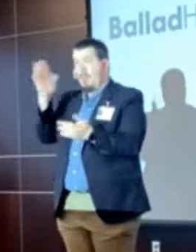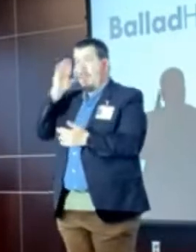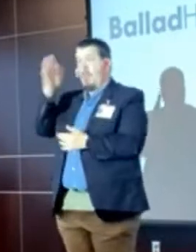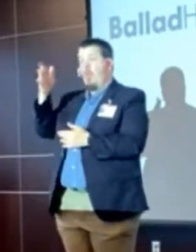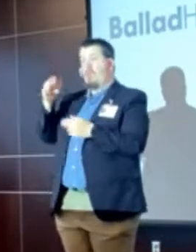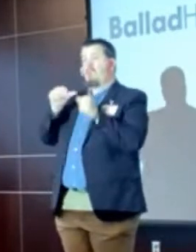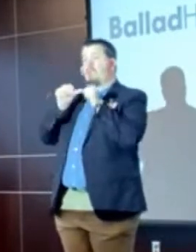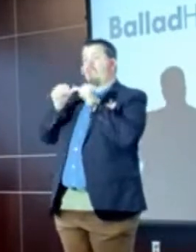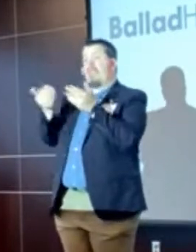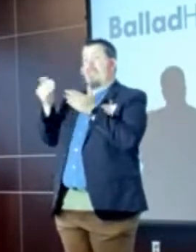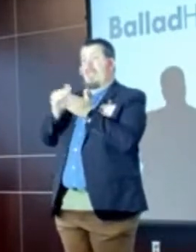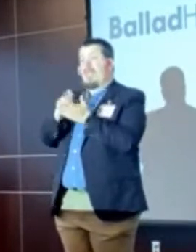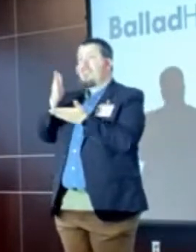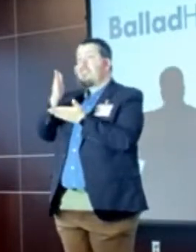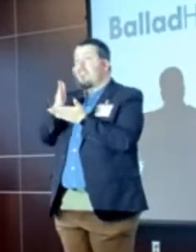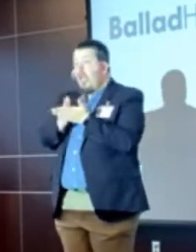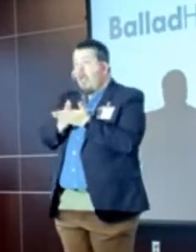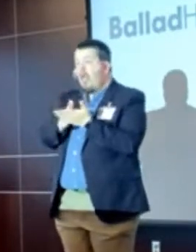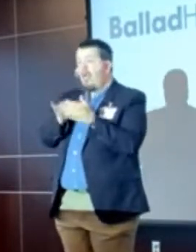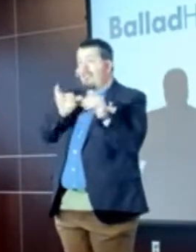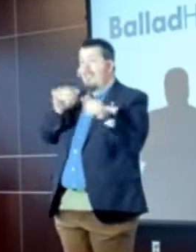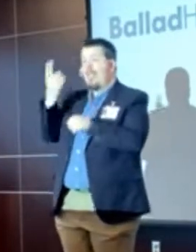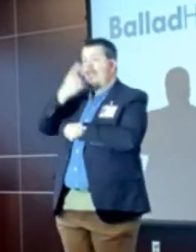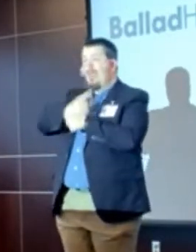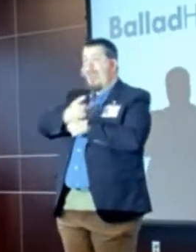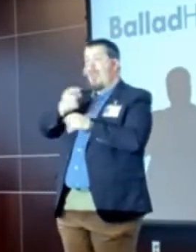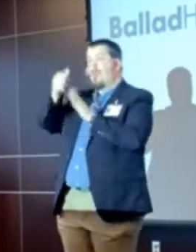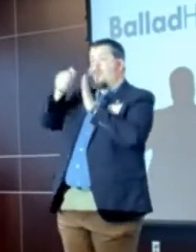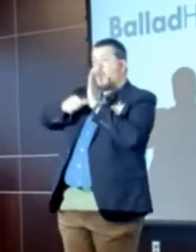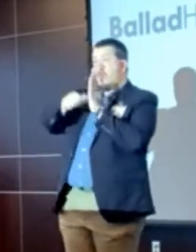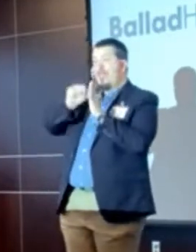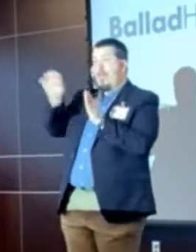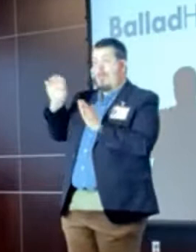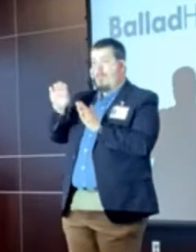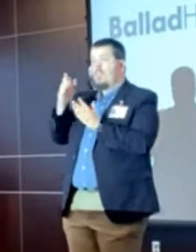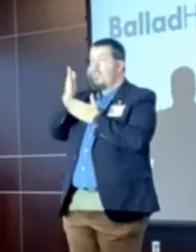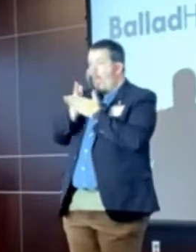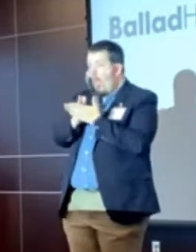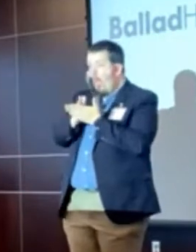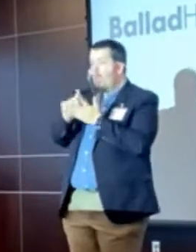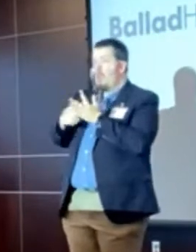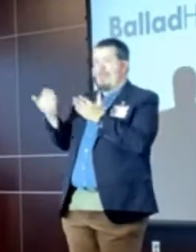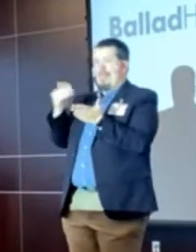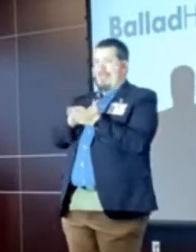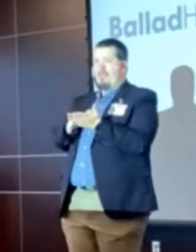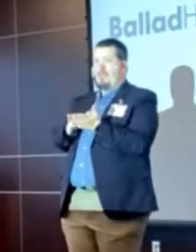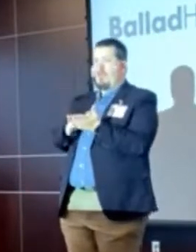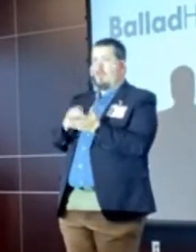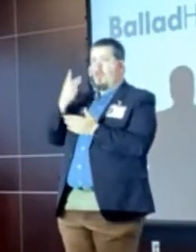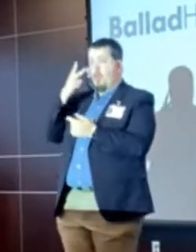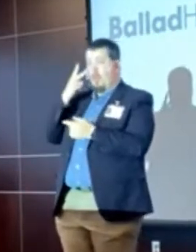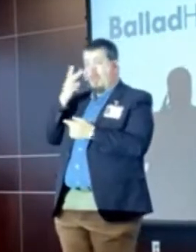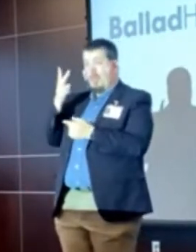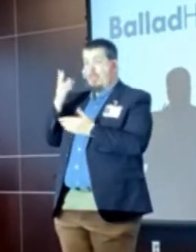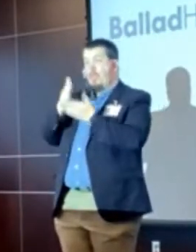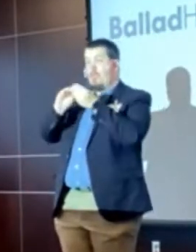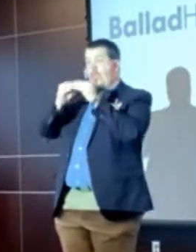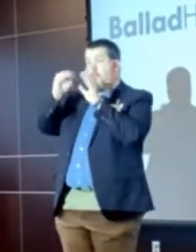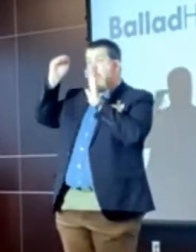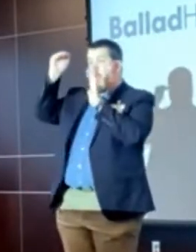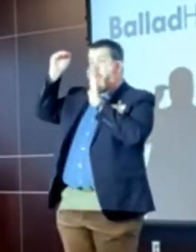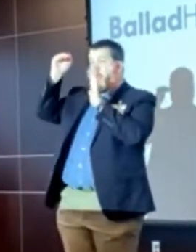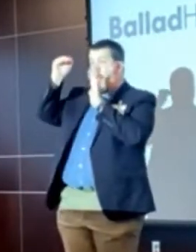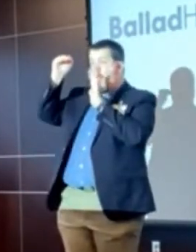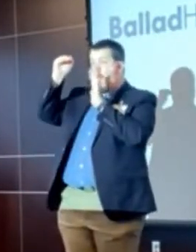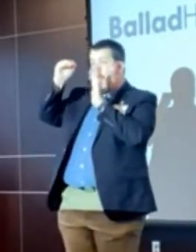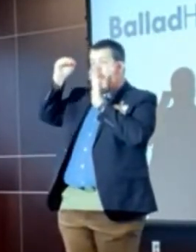will be resuming some of our same-day elective cases starting today. We do see as the decline in